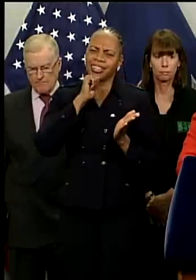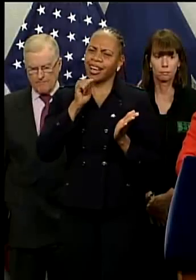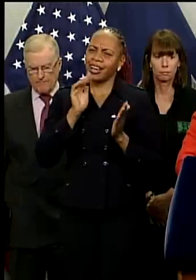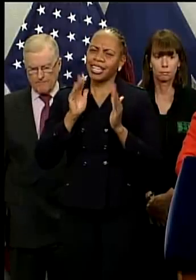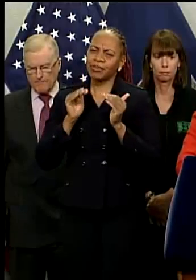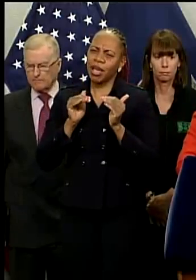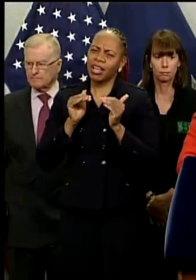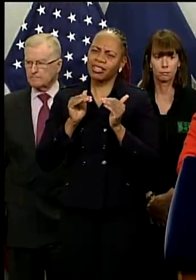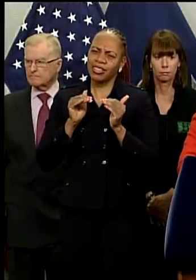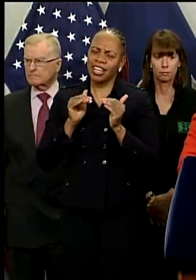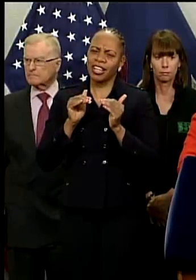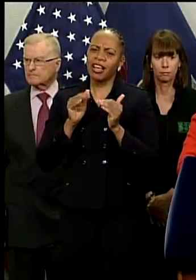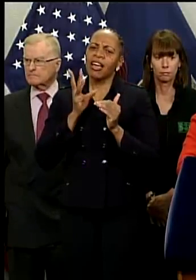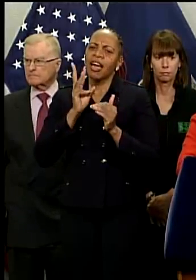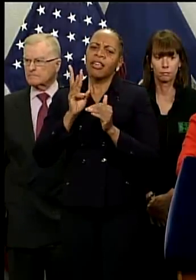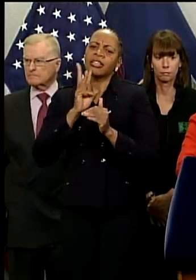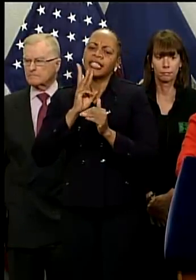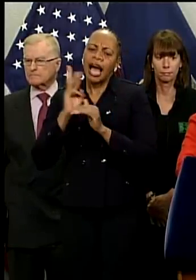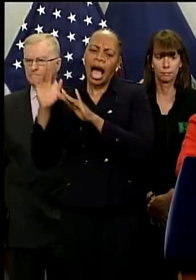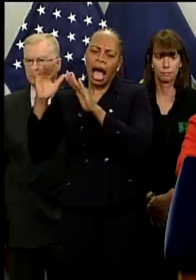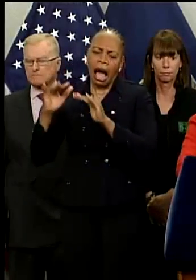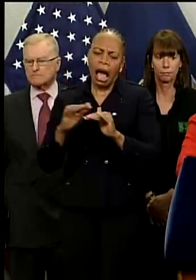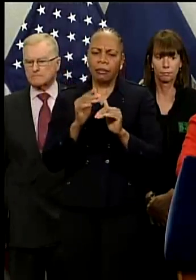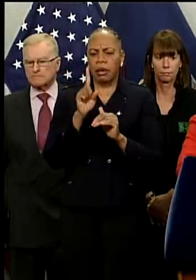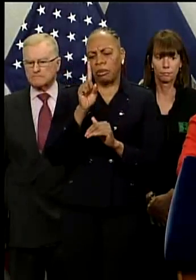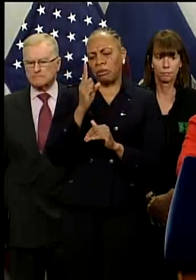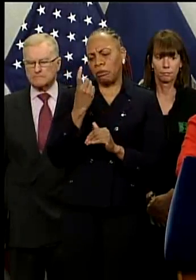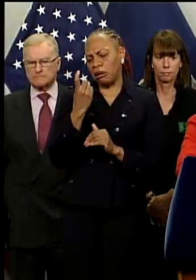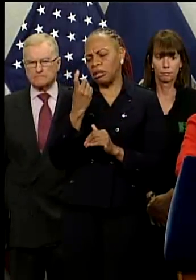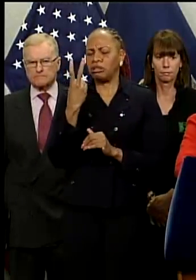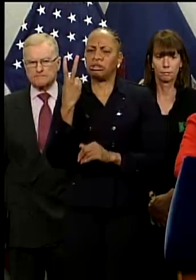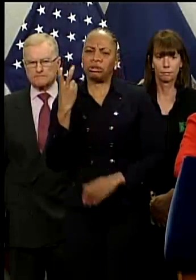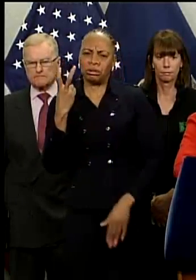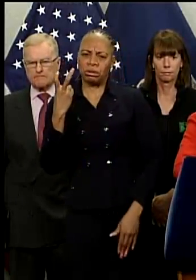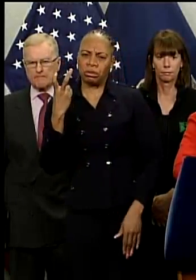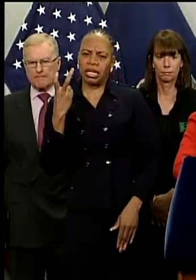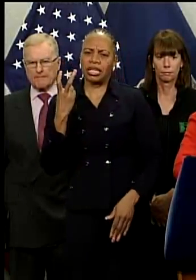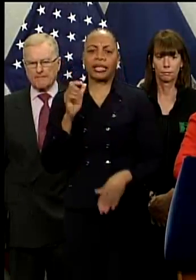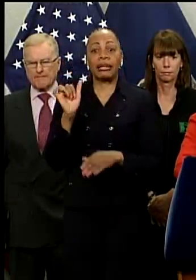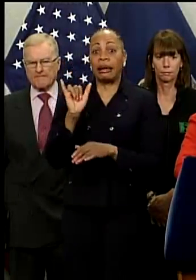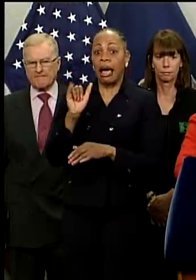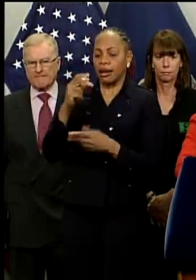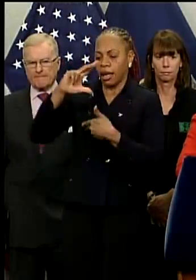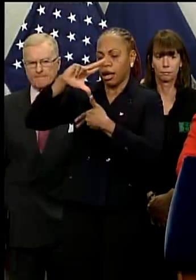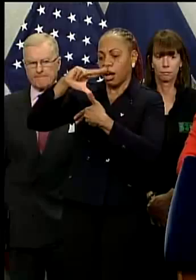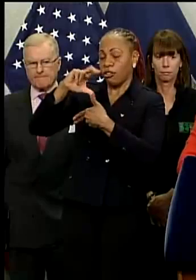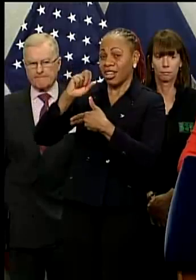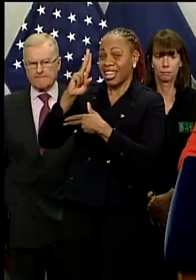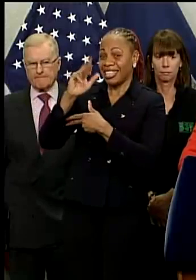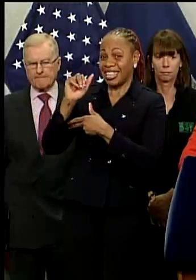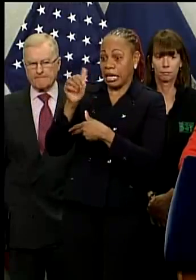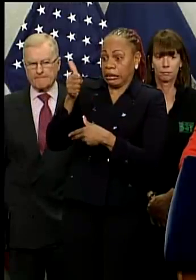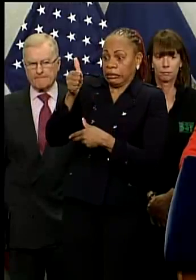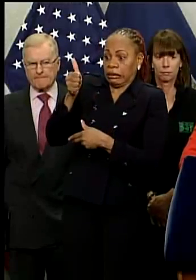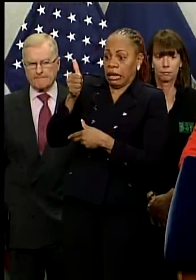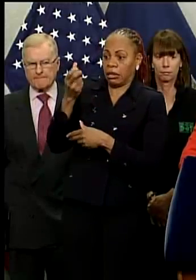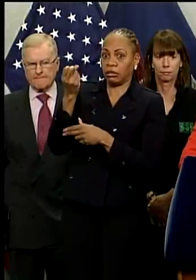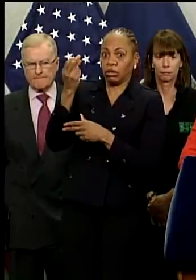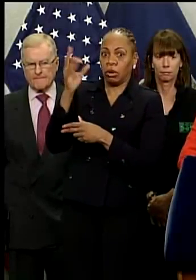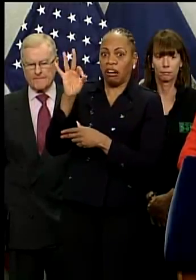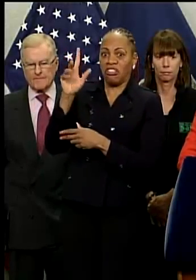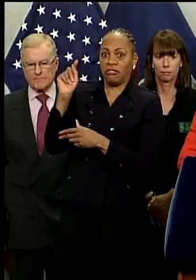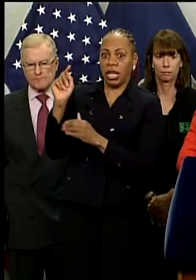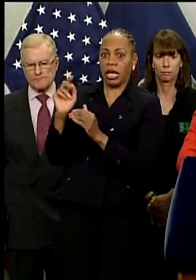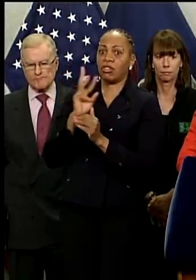two above, but nothing like what happened with Sandy, where you're talking about 10 and 12 feet above high